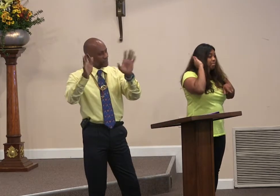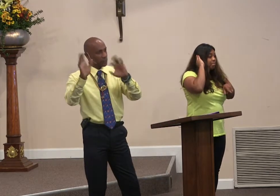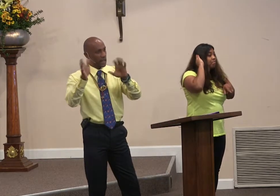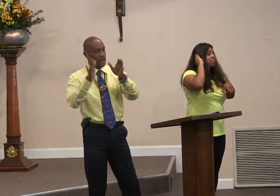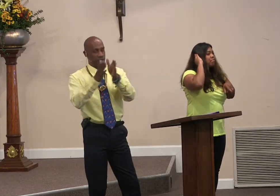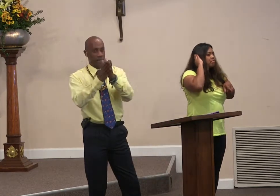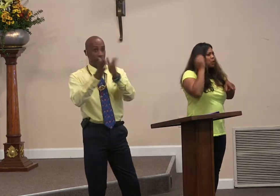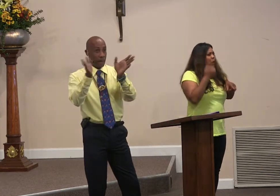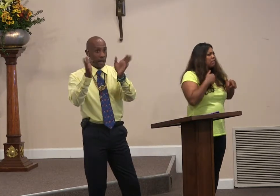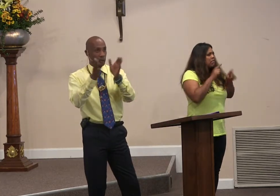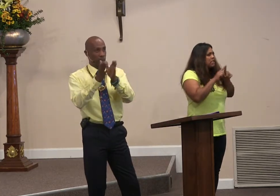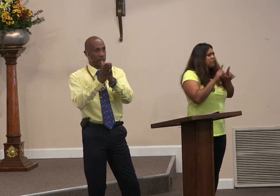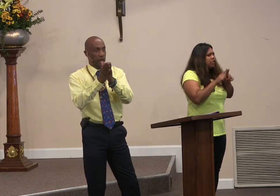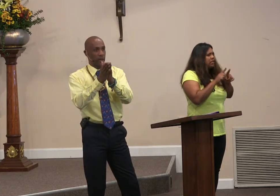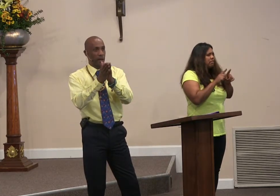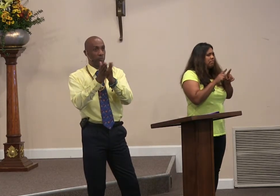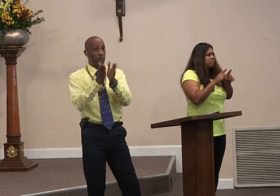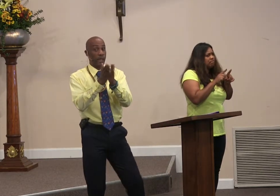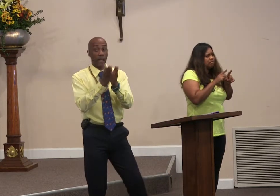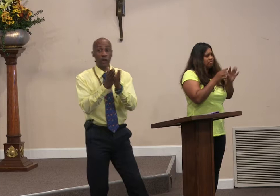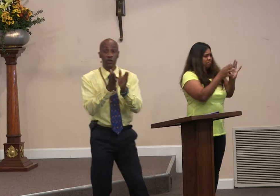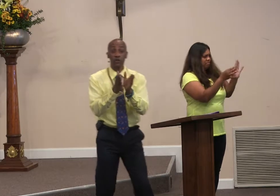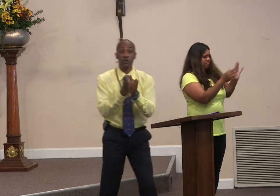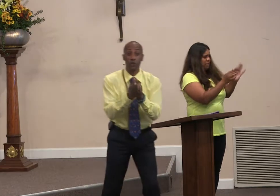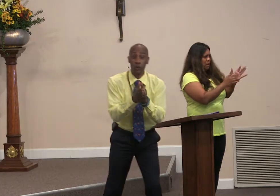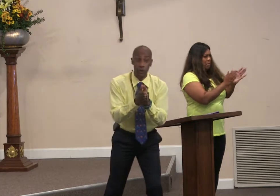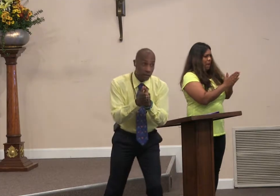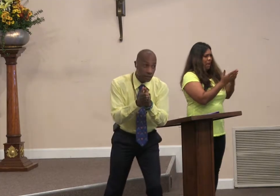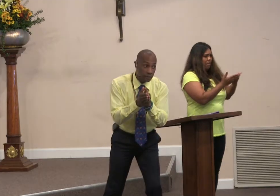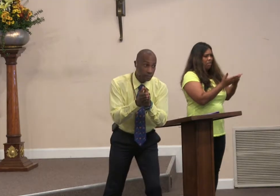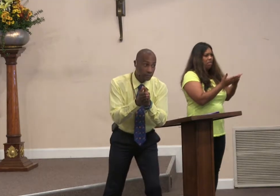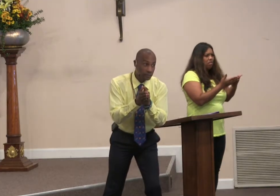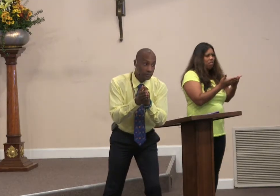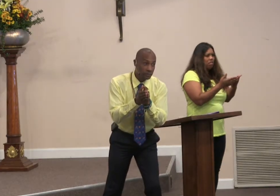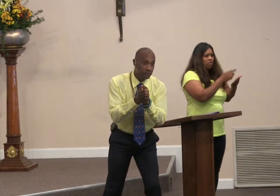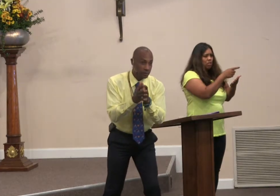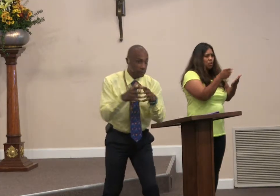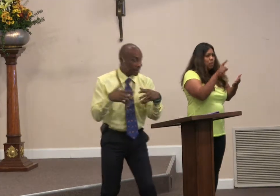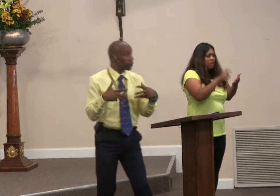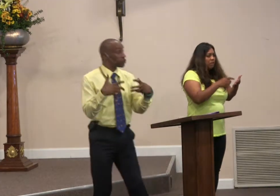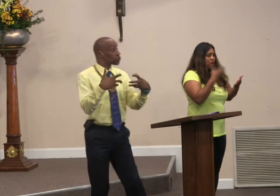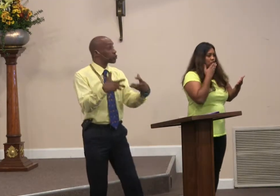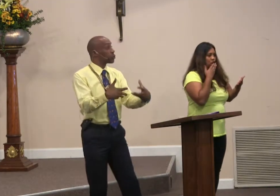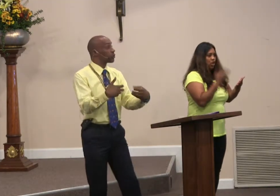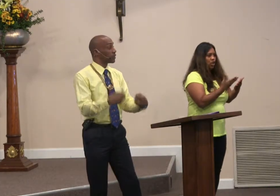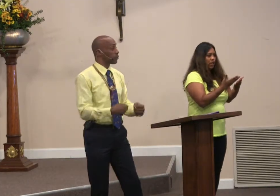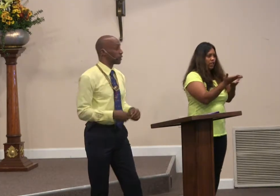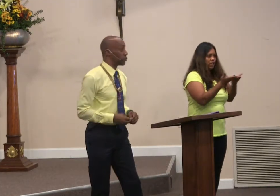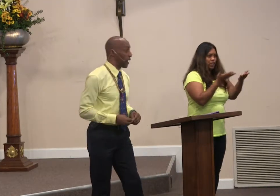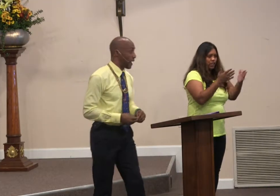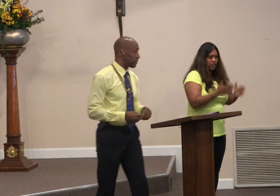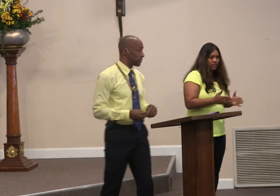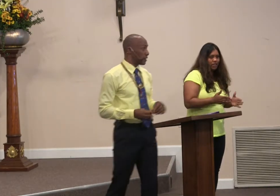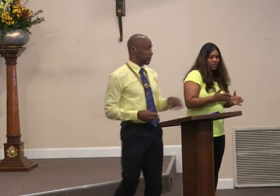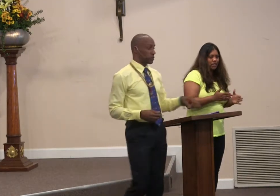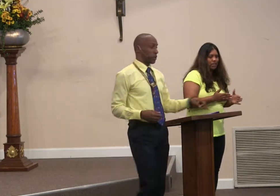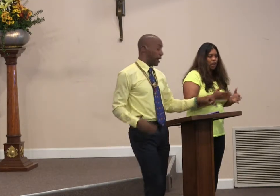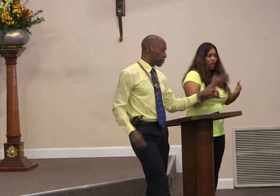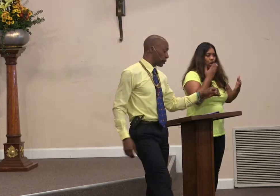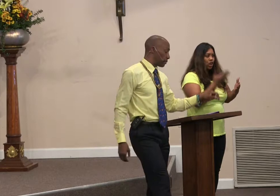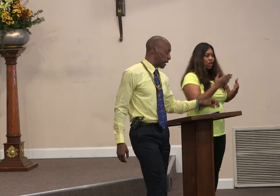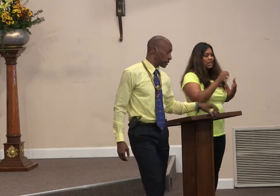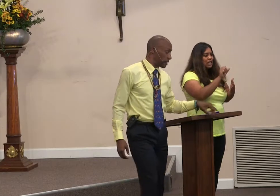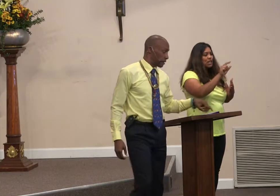there's several lines in the Bible. They talk about being a good steward, being a good steward of what you have. There's